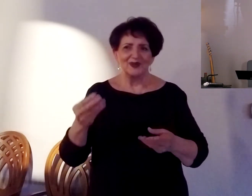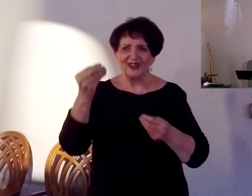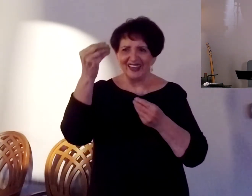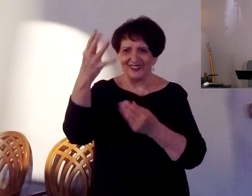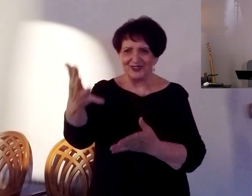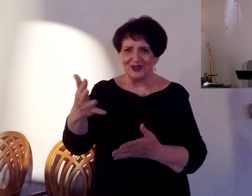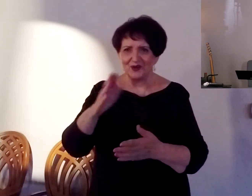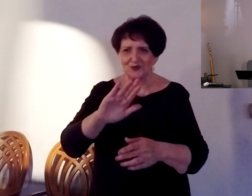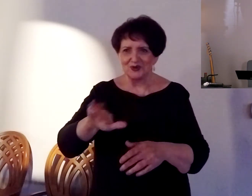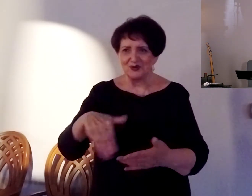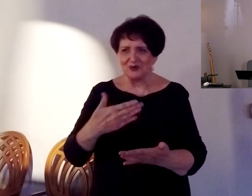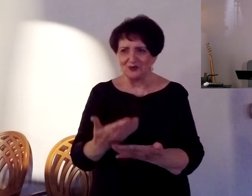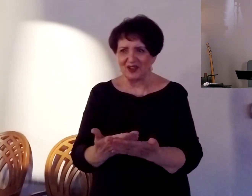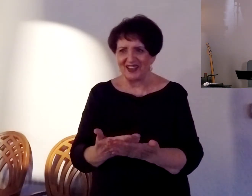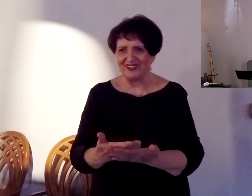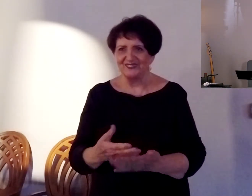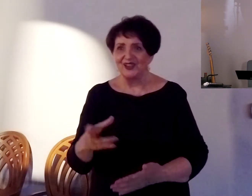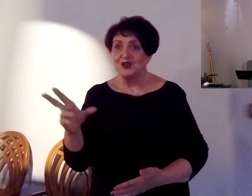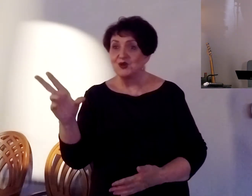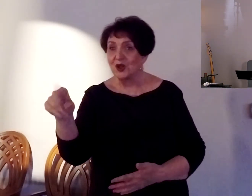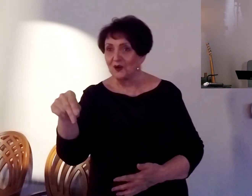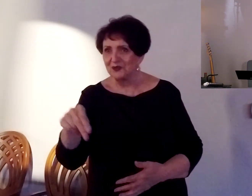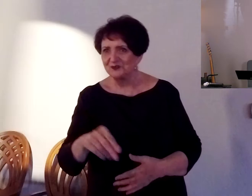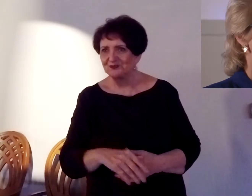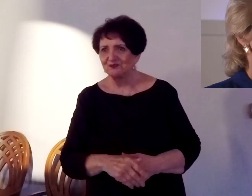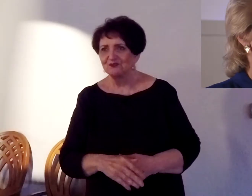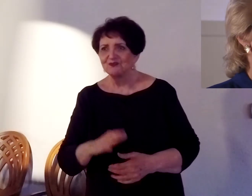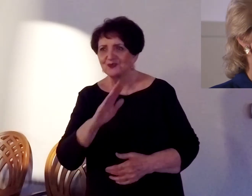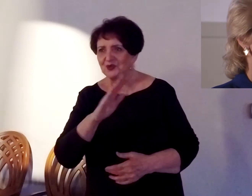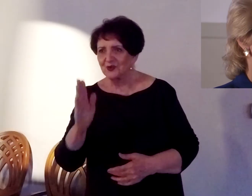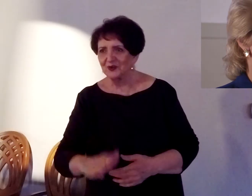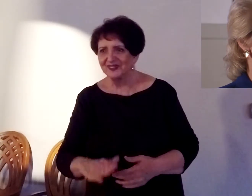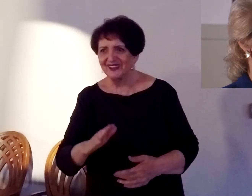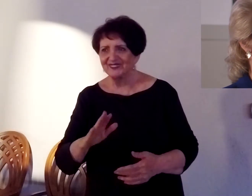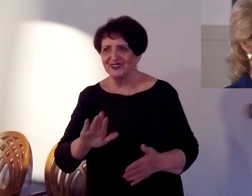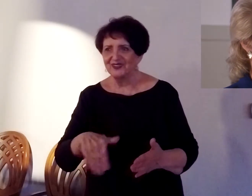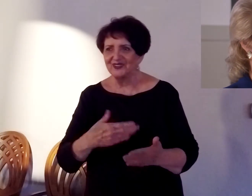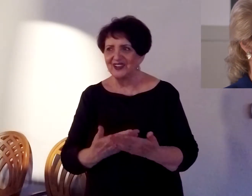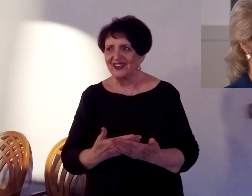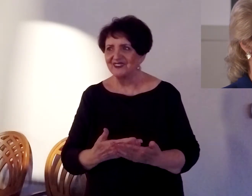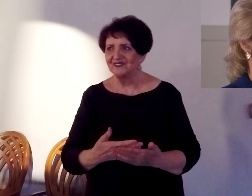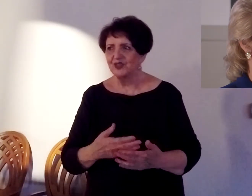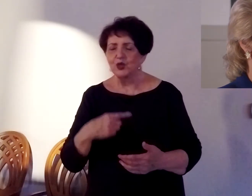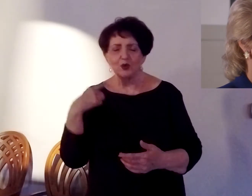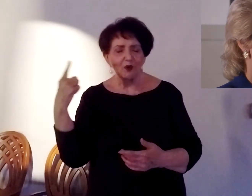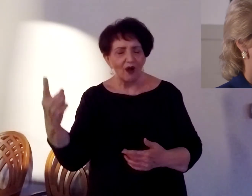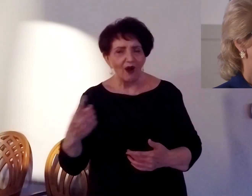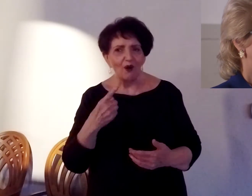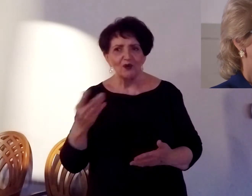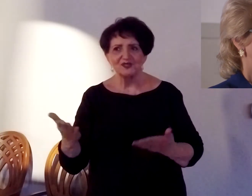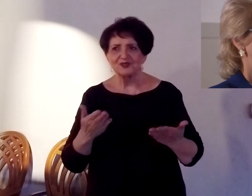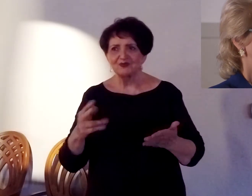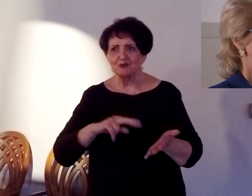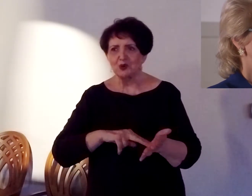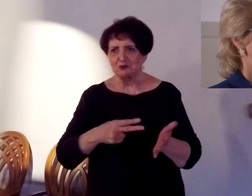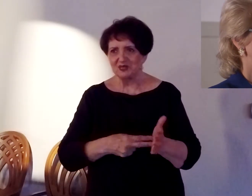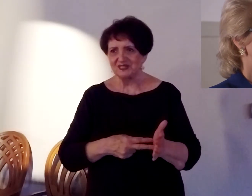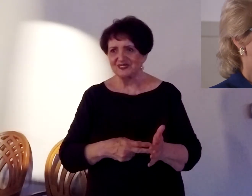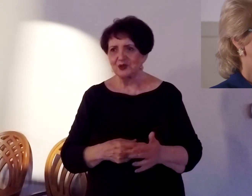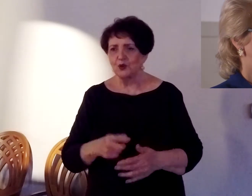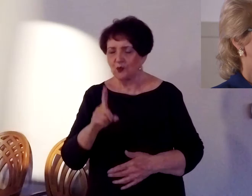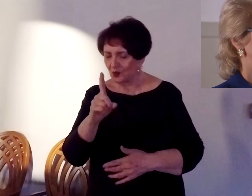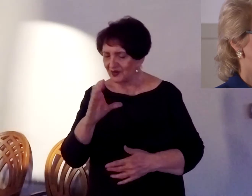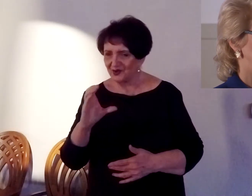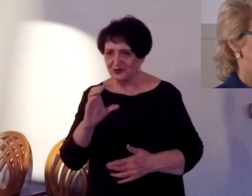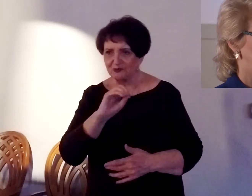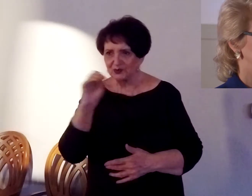No, the answer to that is no. It may not be an earthly purpose, but you always serve a purpose. 100% of the